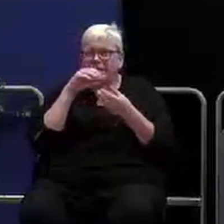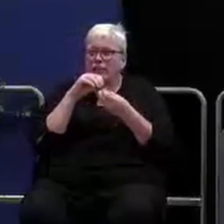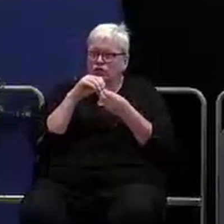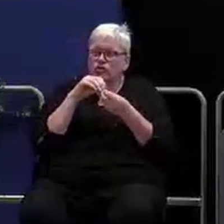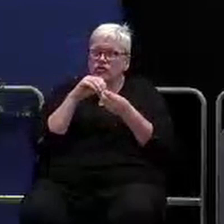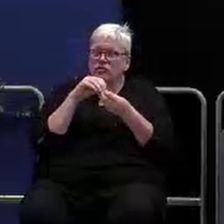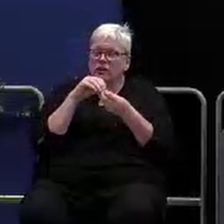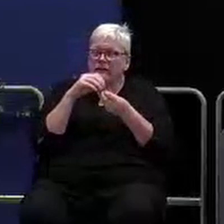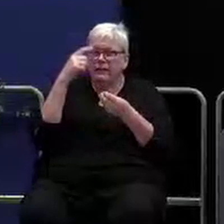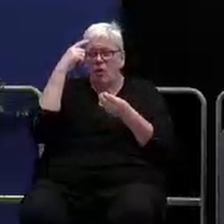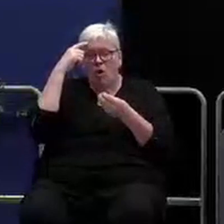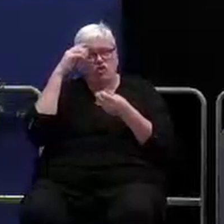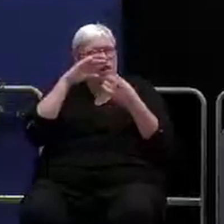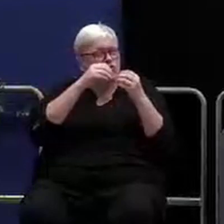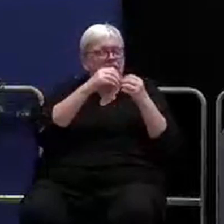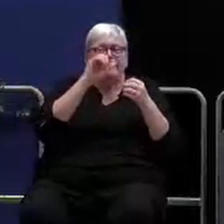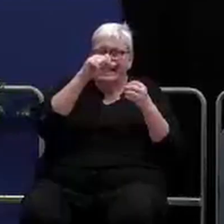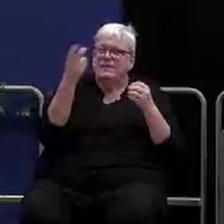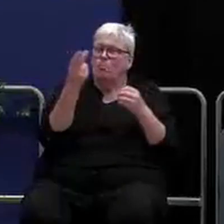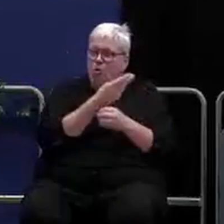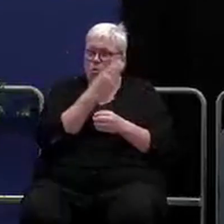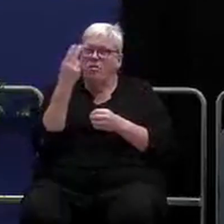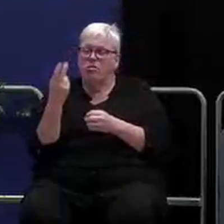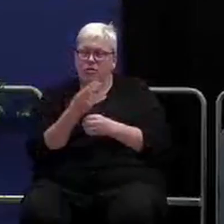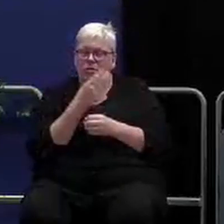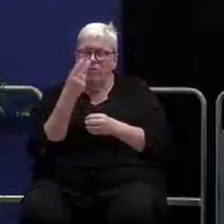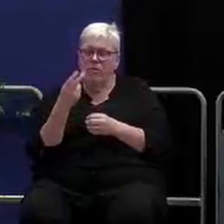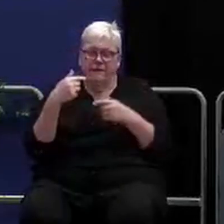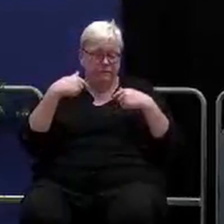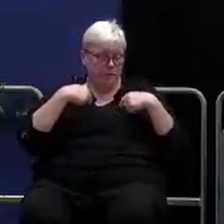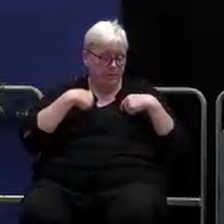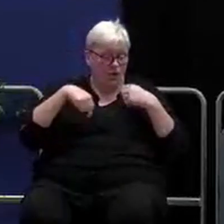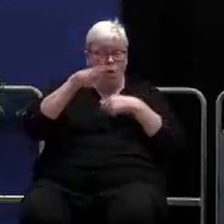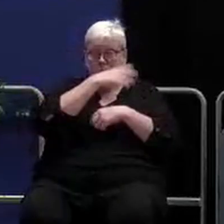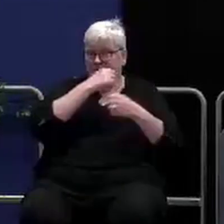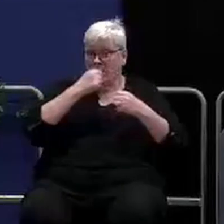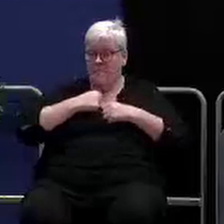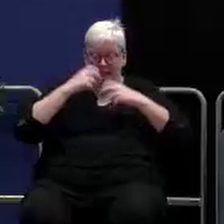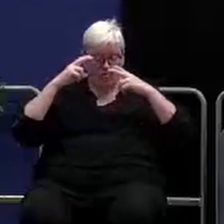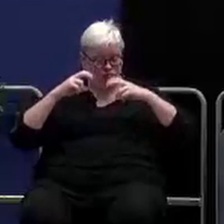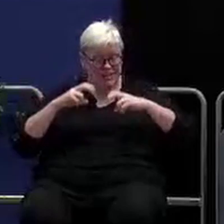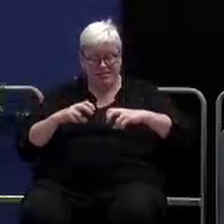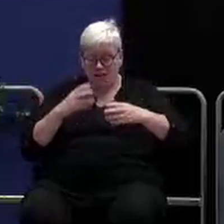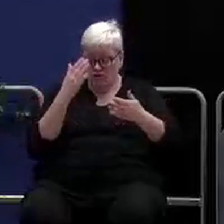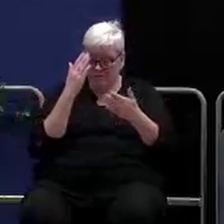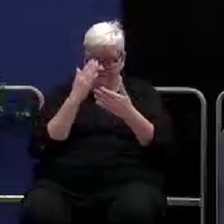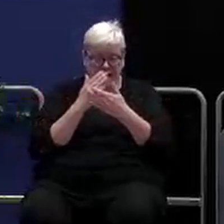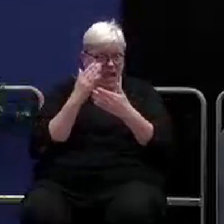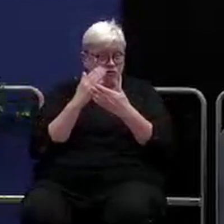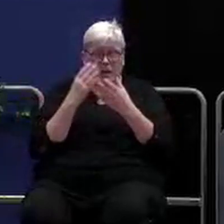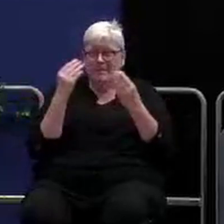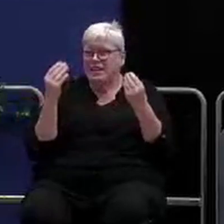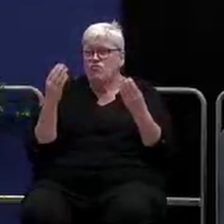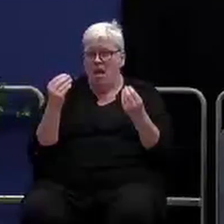of the logical and the creative, and for me, it's all of my research is very